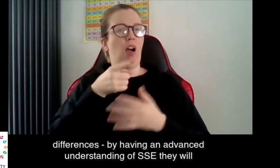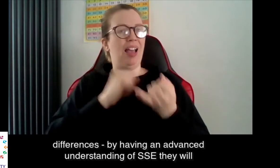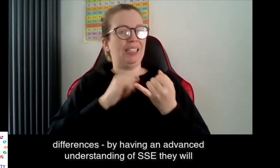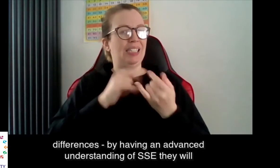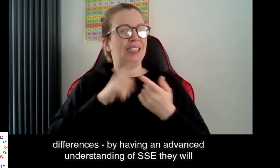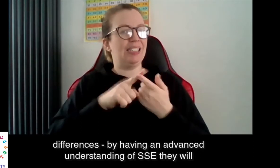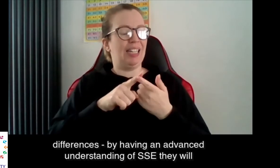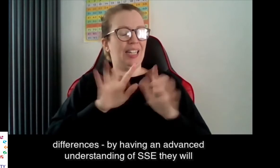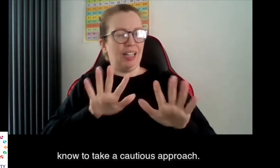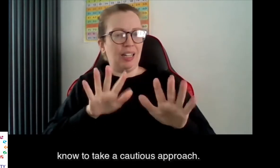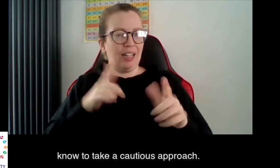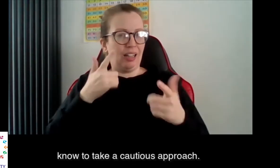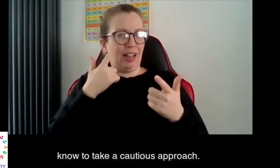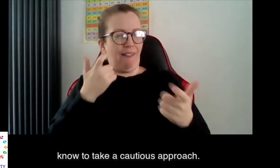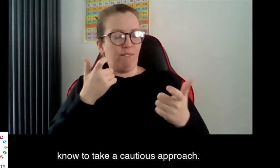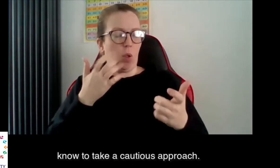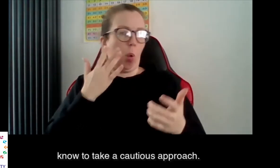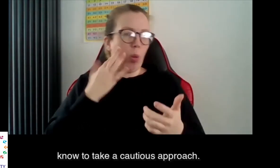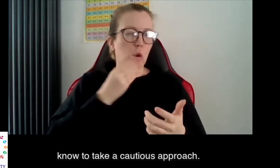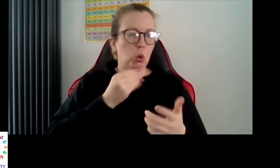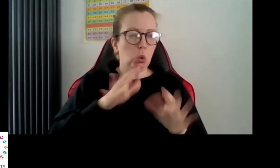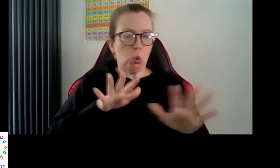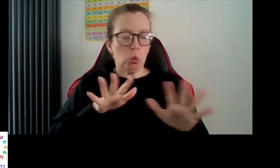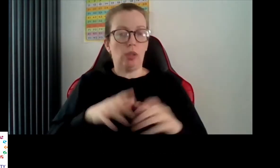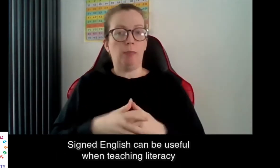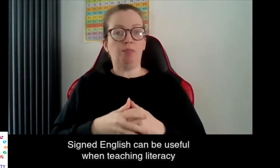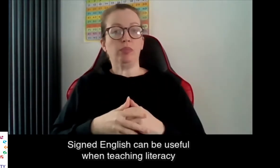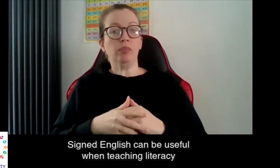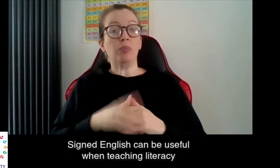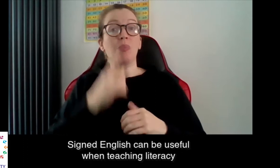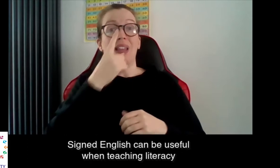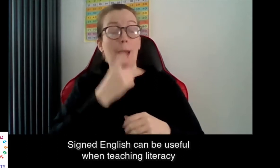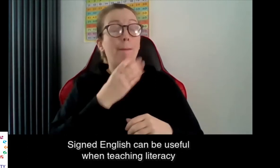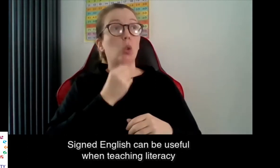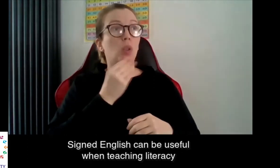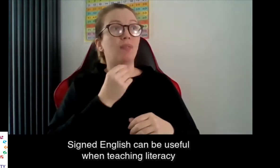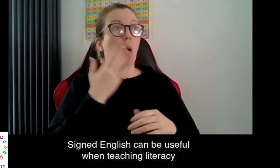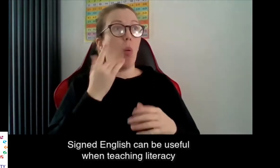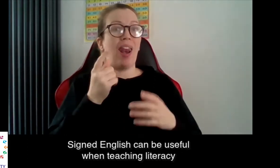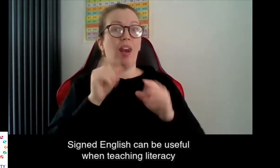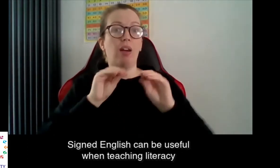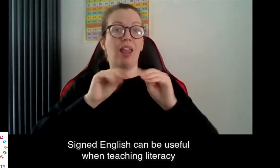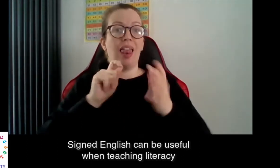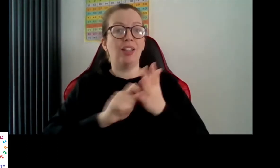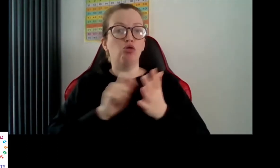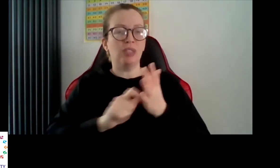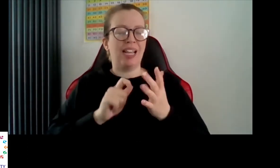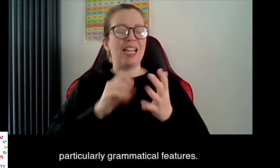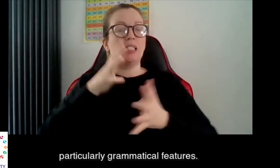SSE, they will know to take a cautious approach. Signed English can be useful when teaching literacy,